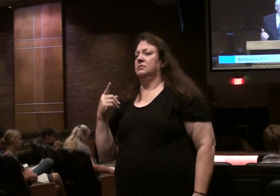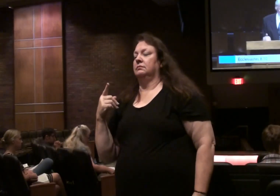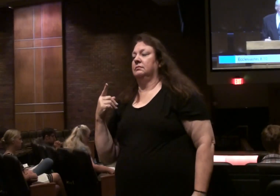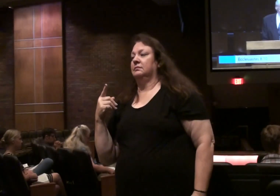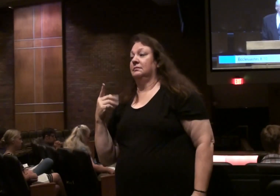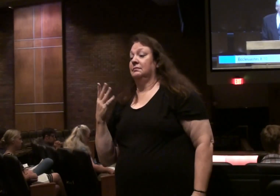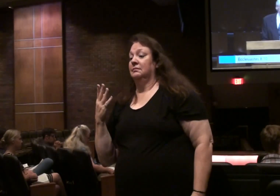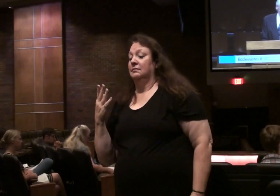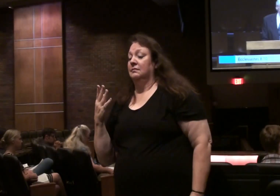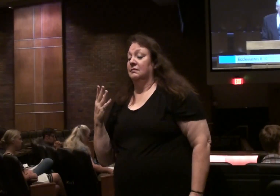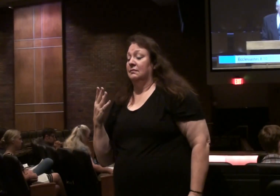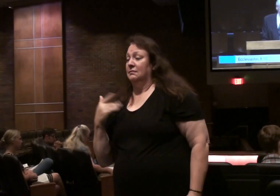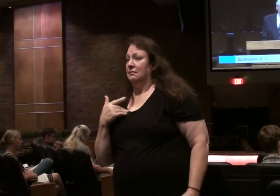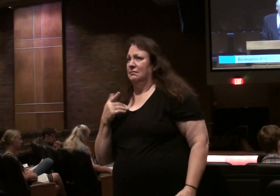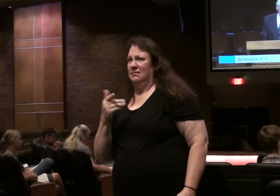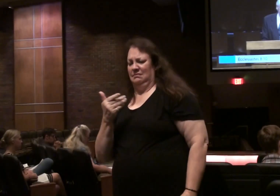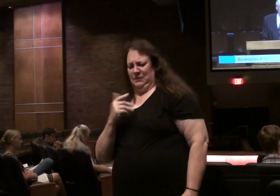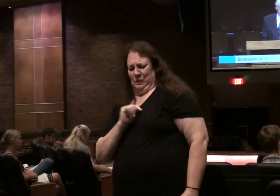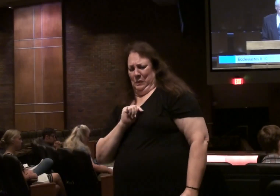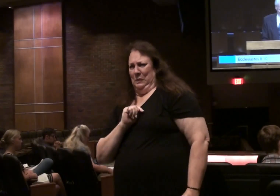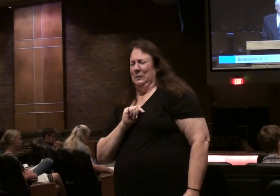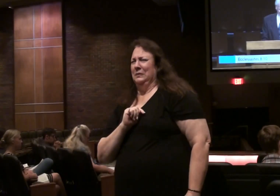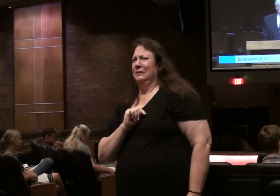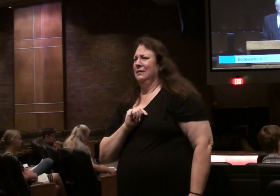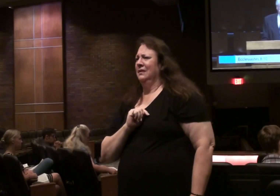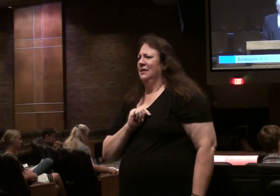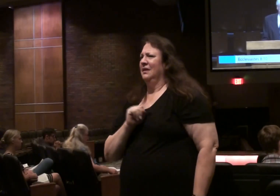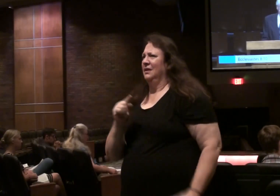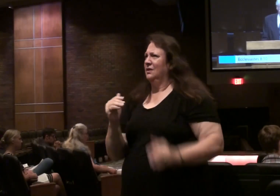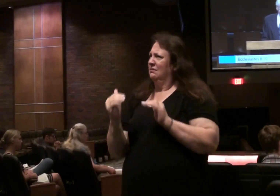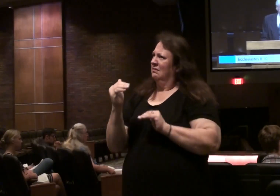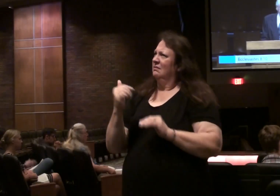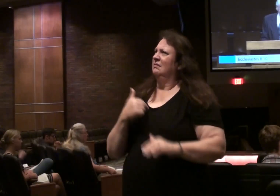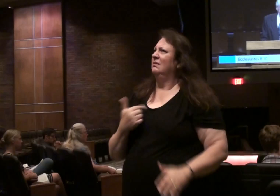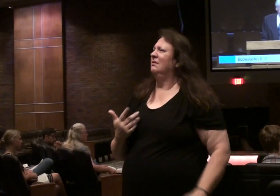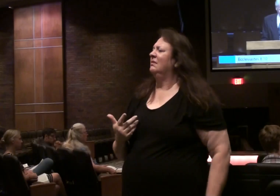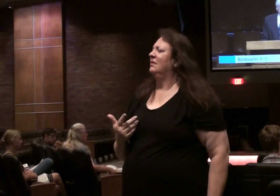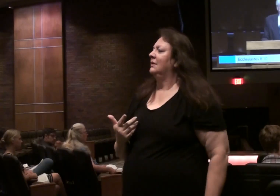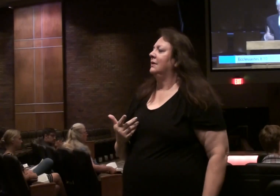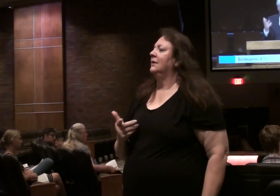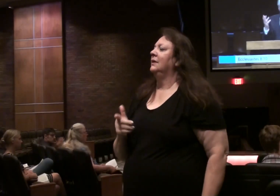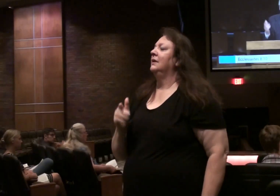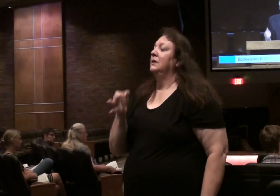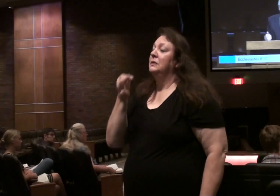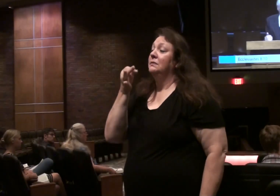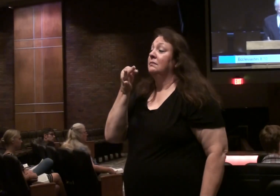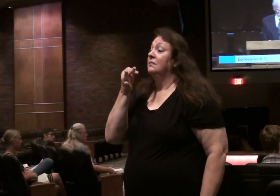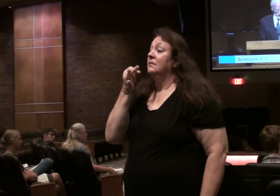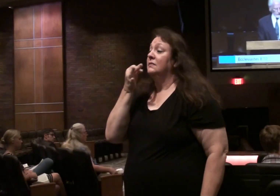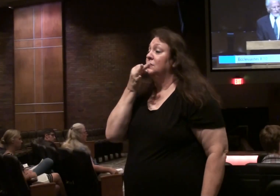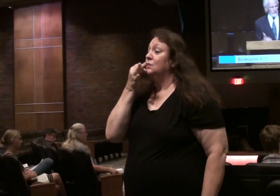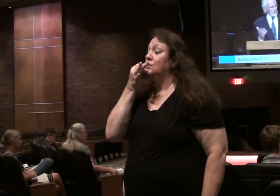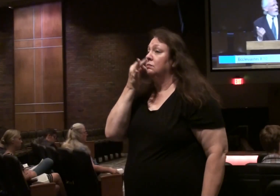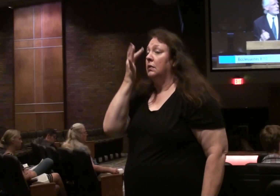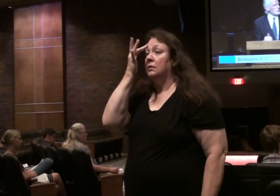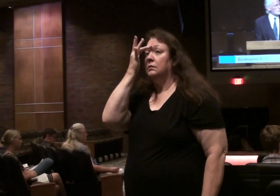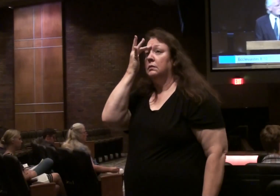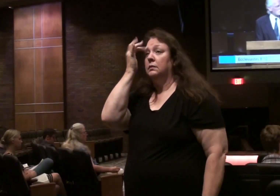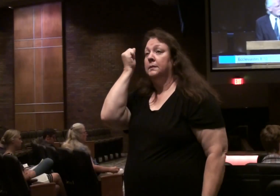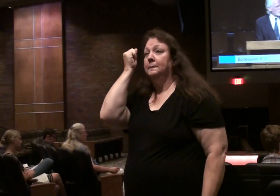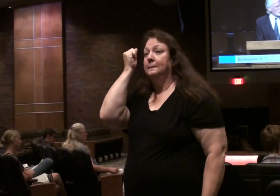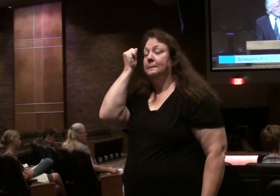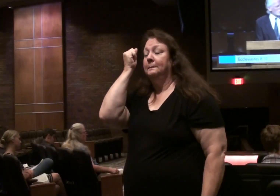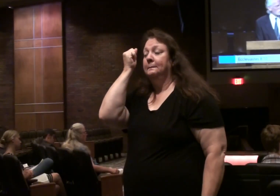have been hurt by his unfairness. They are soon forgotten where they did